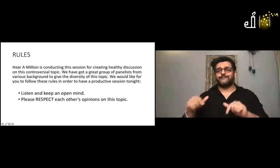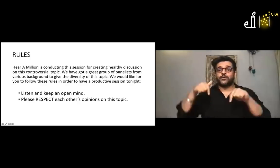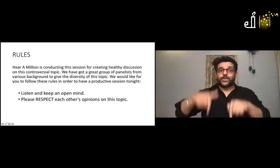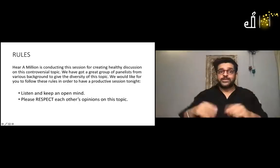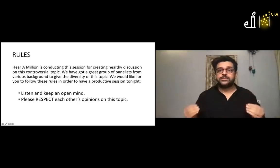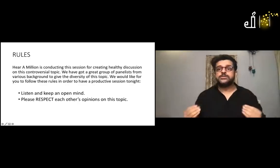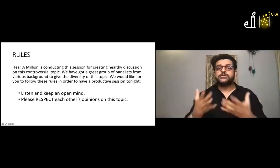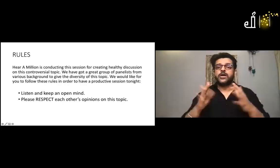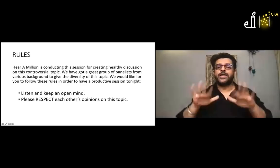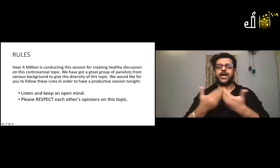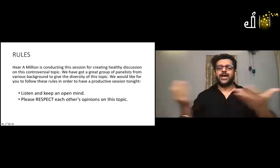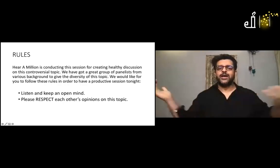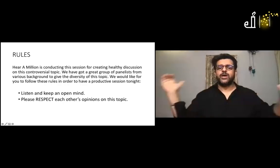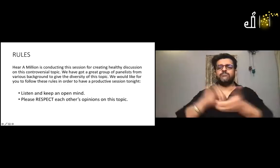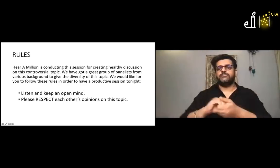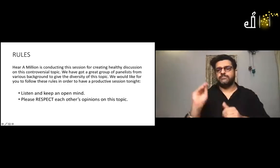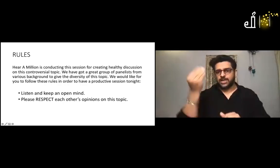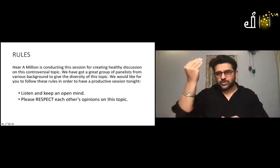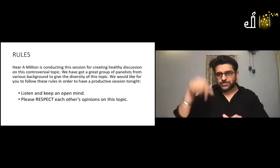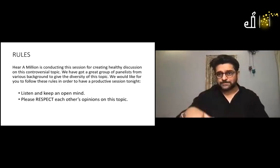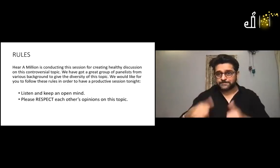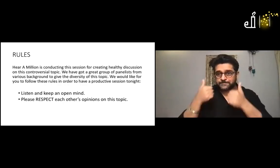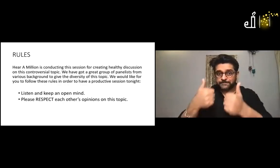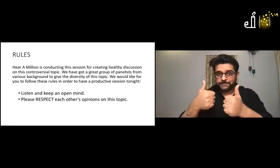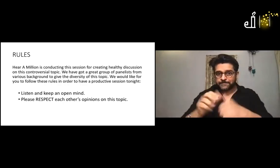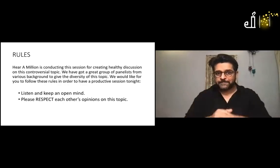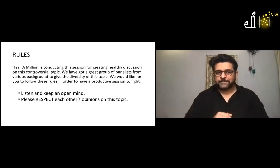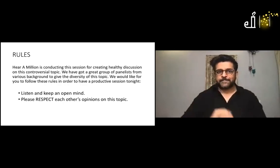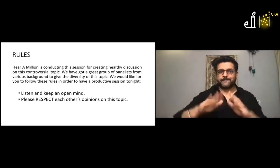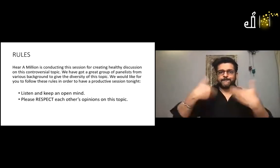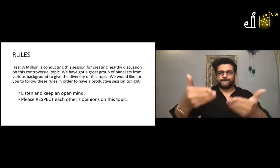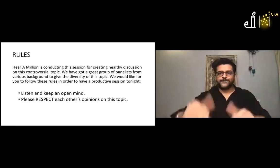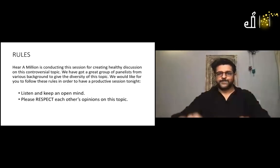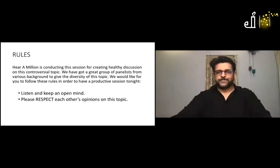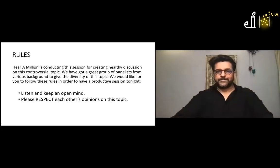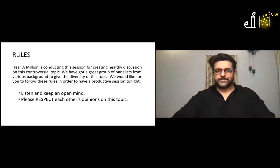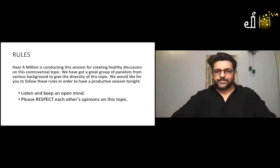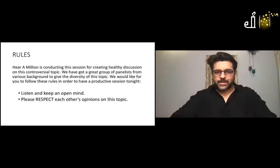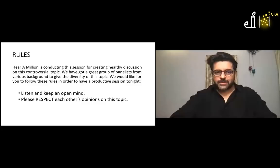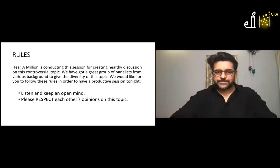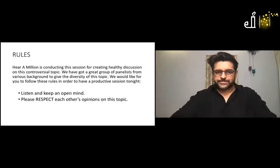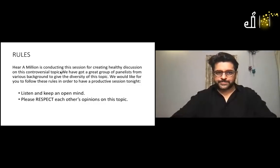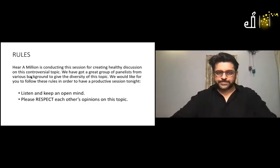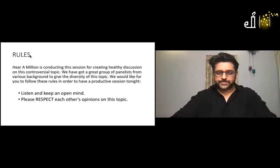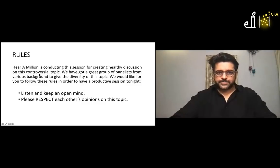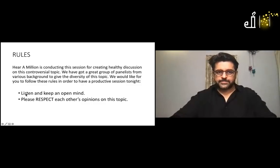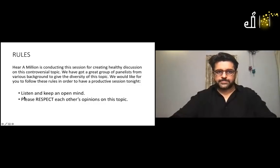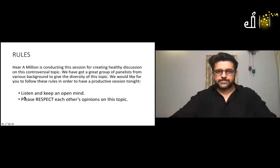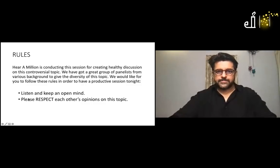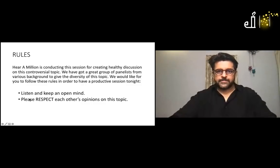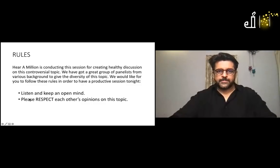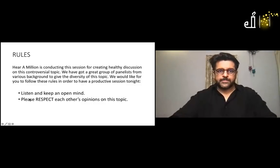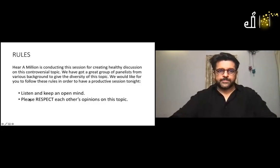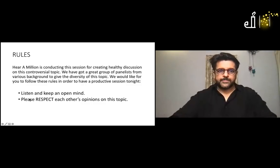have awareness related to cochlear implant, and many don't have information related to sign language. Next slide.